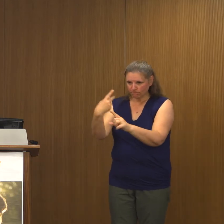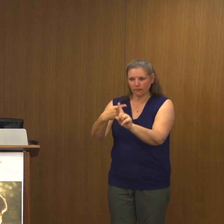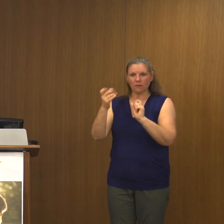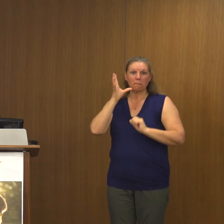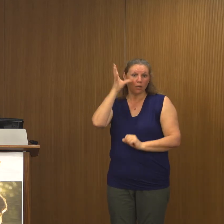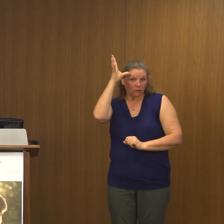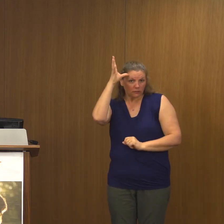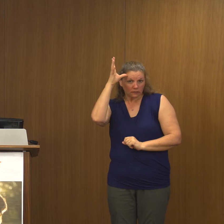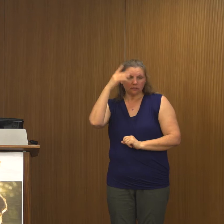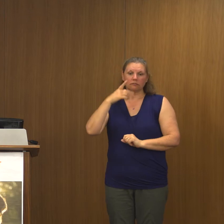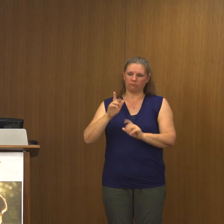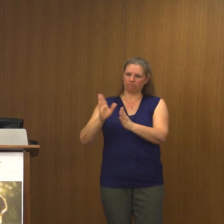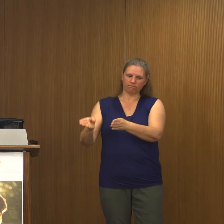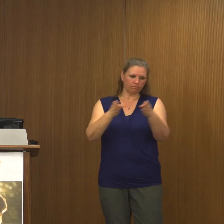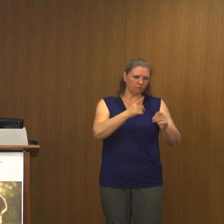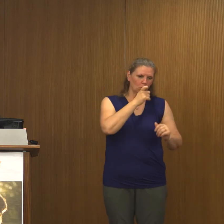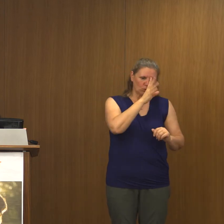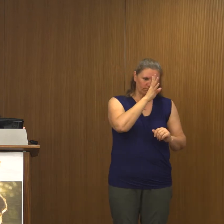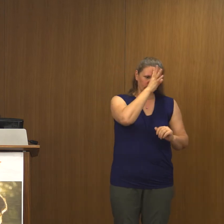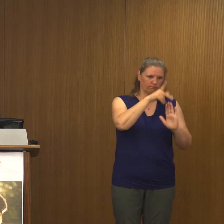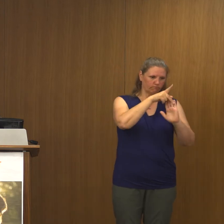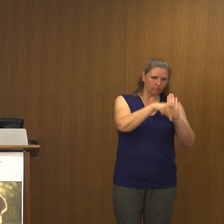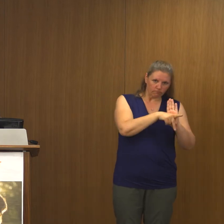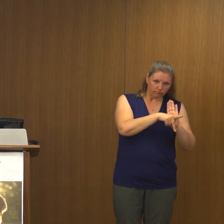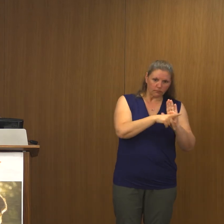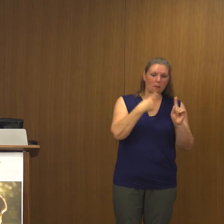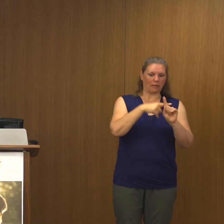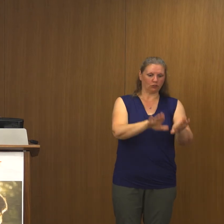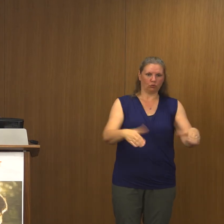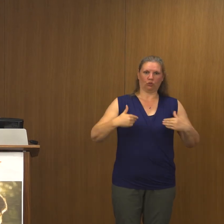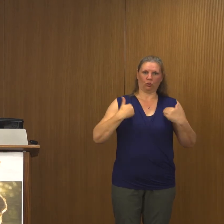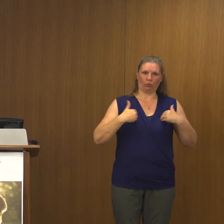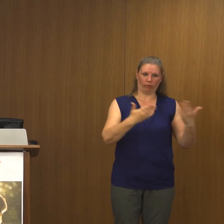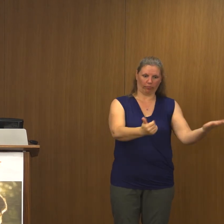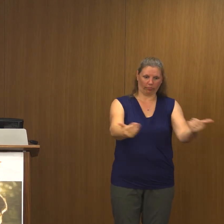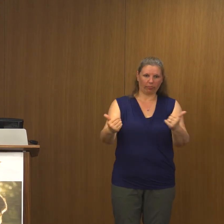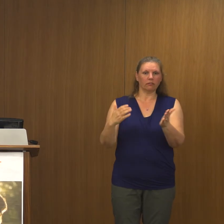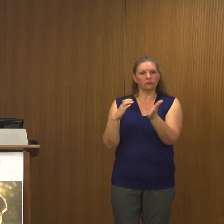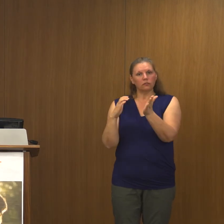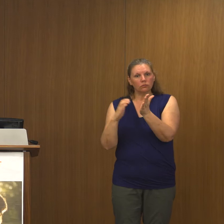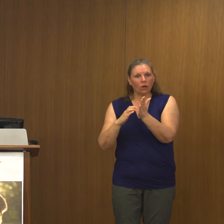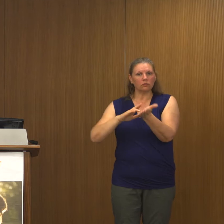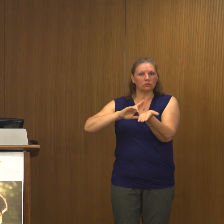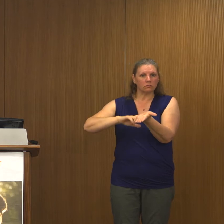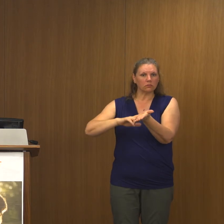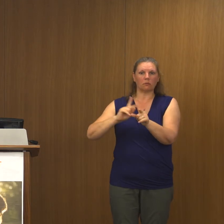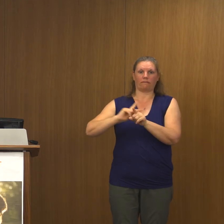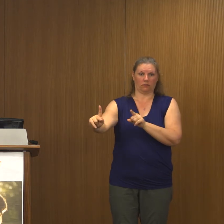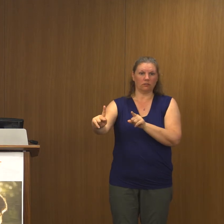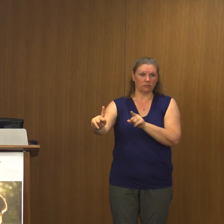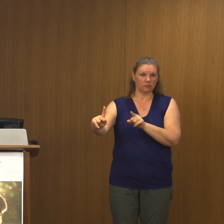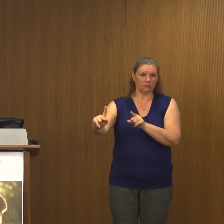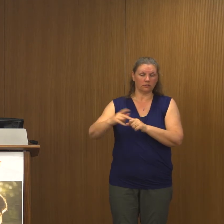with policymakers, with children and youth, and with clinicians, healthcare, education professionals. So